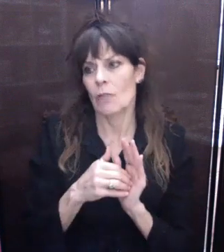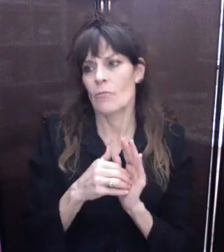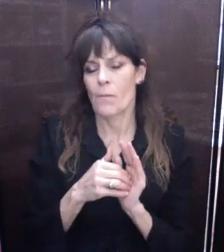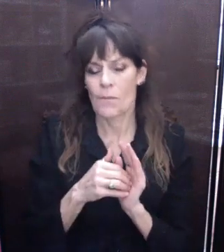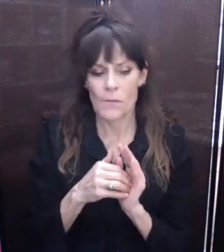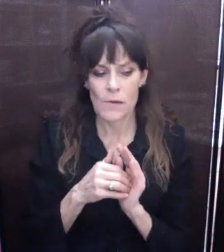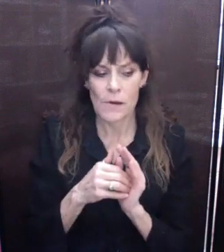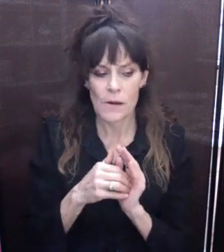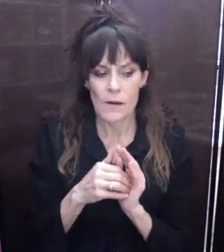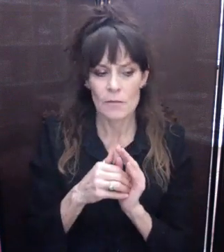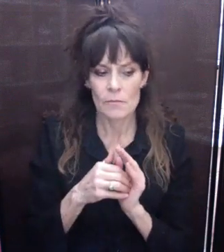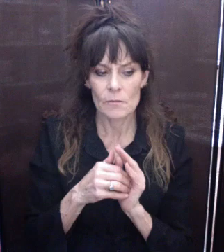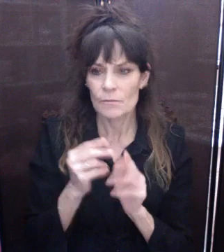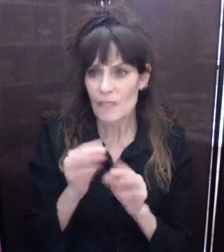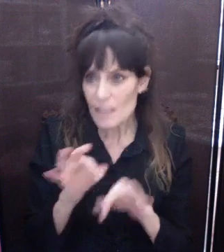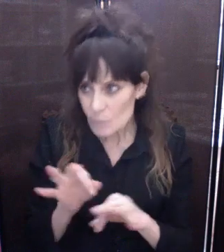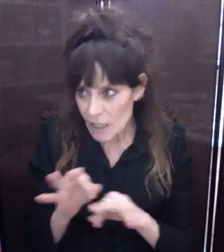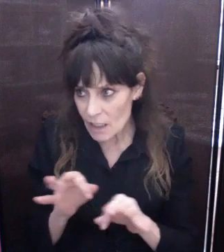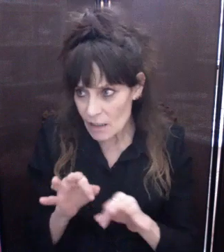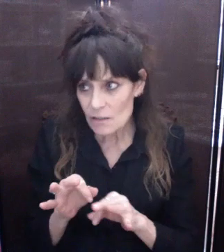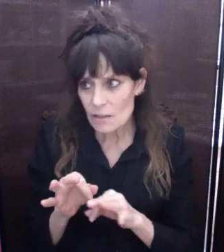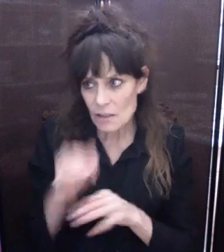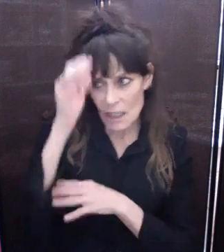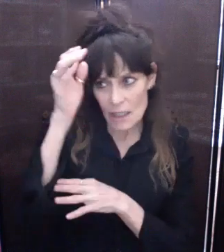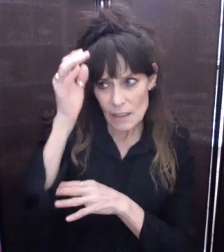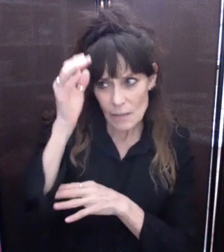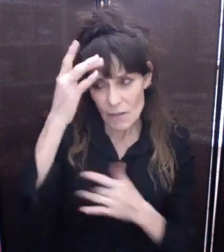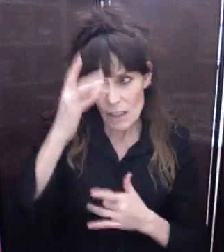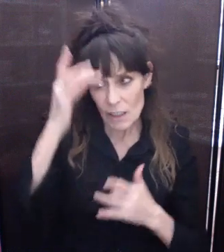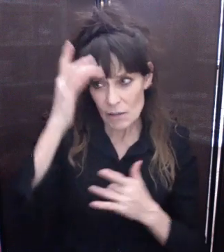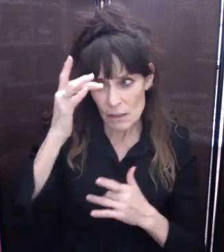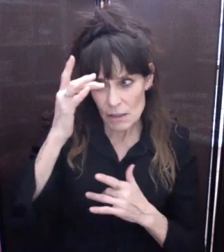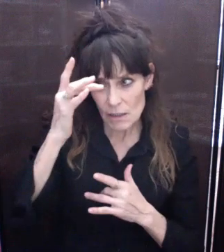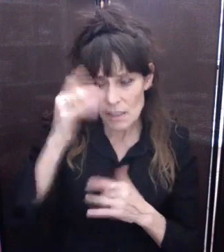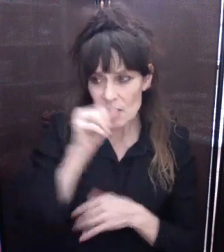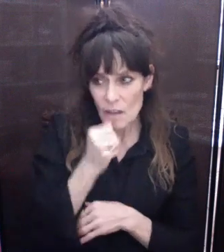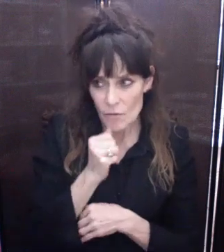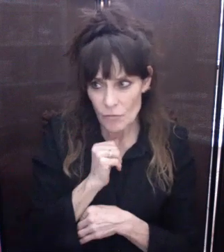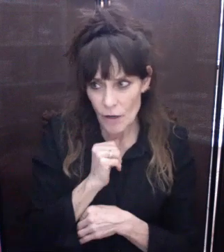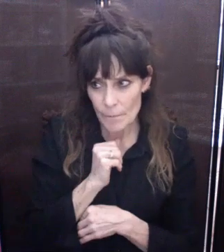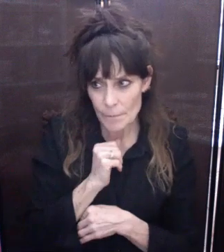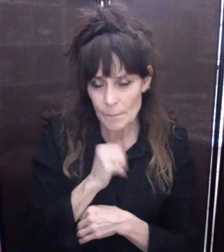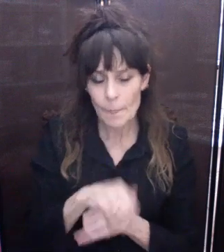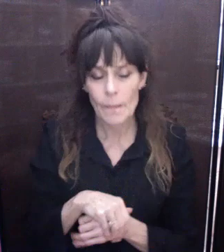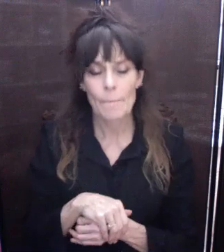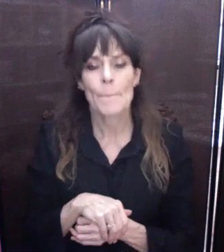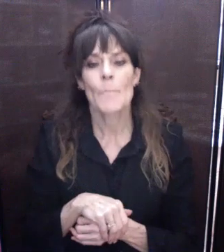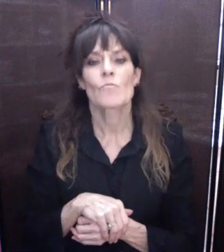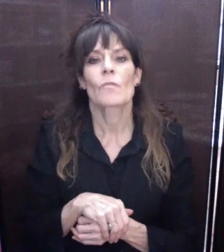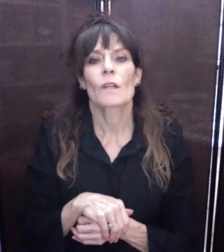very carefully explained to the guy the concept of the illness that he suffered from. You know, they took this ferry boat ride,